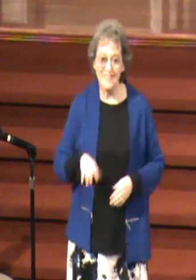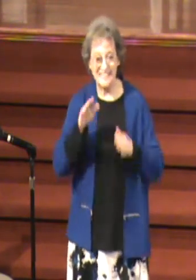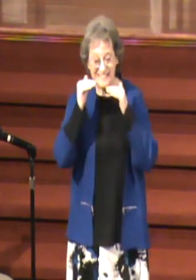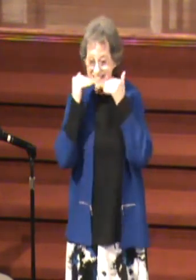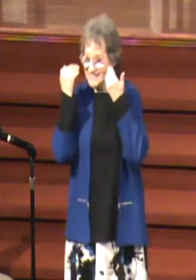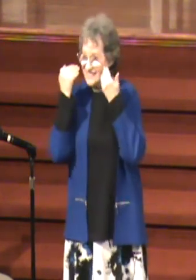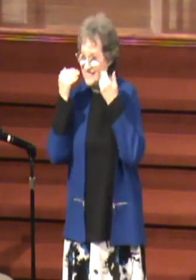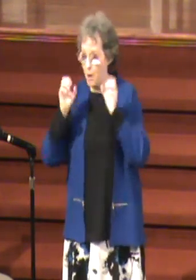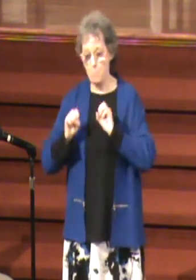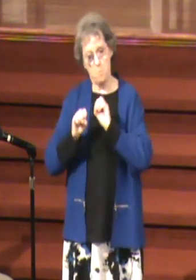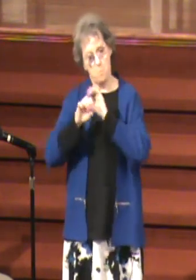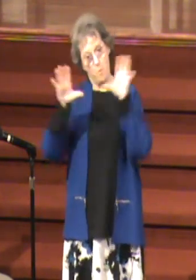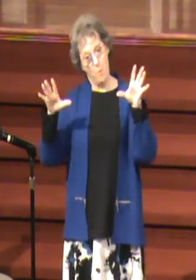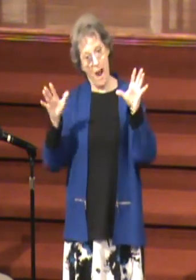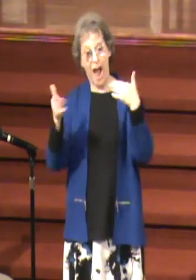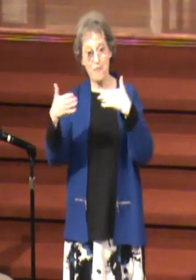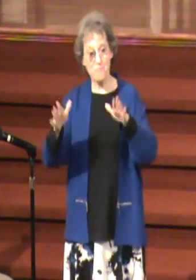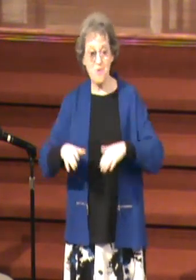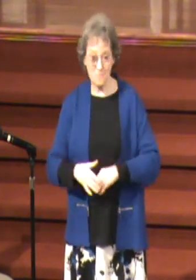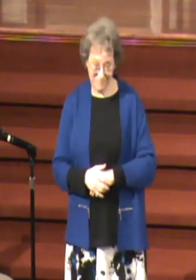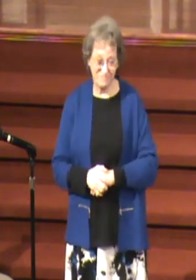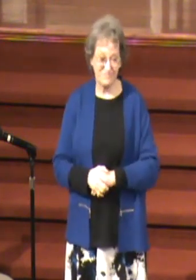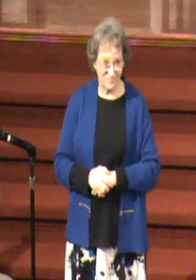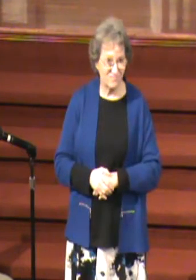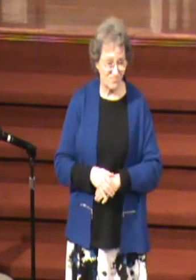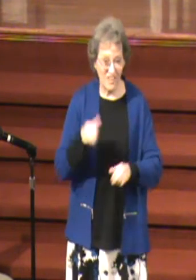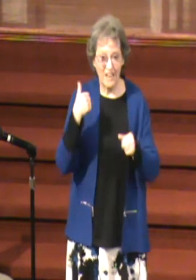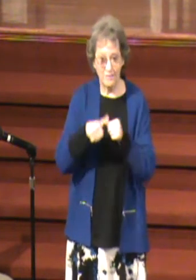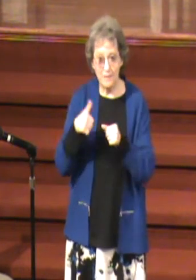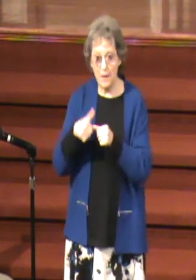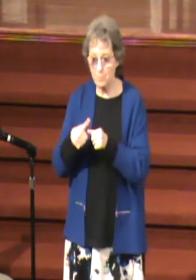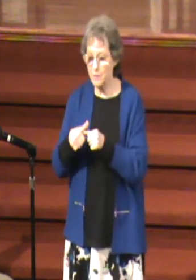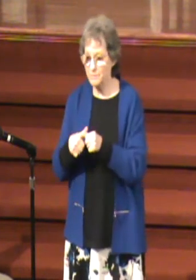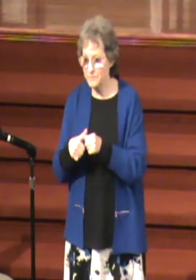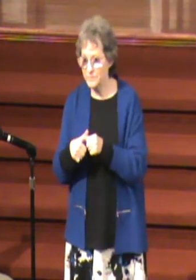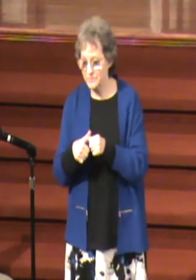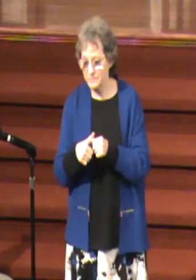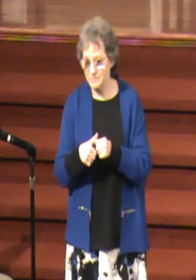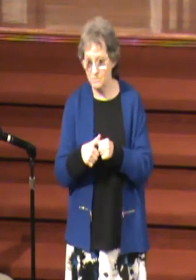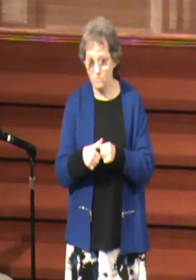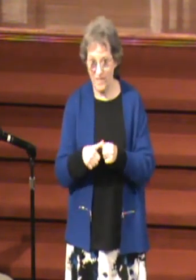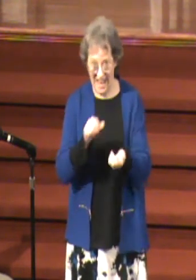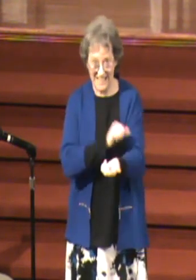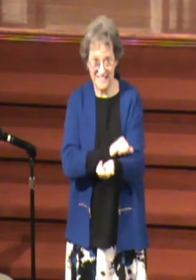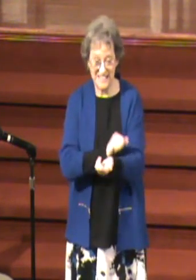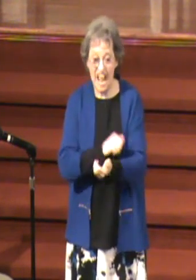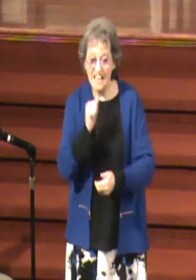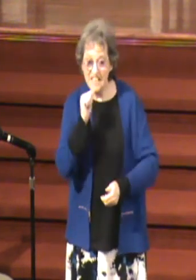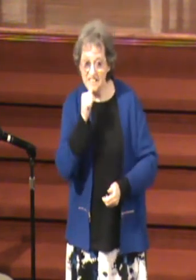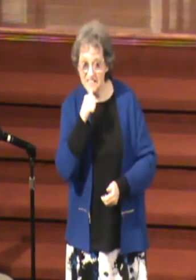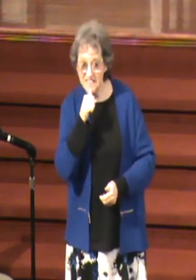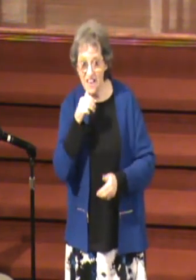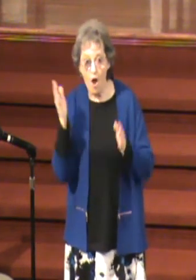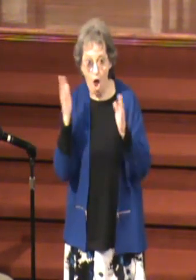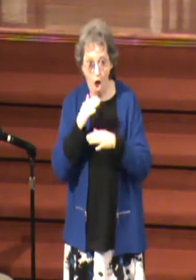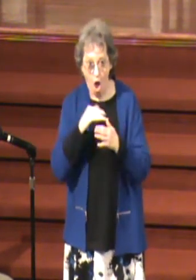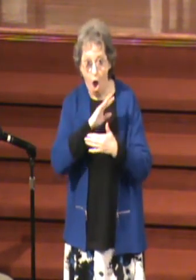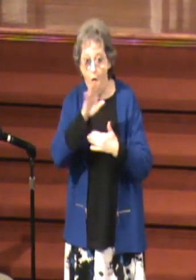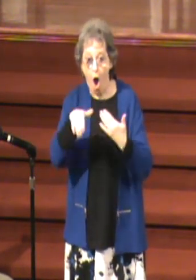lit up the room, I want you to remember that she was going through trials while she did that.